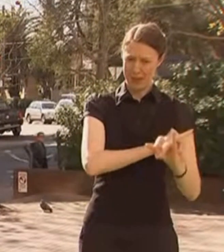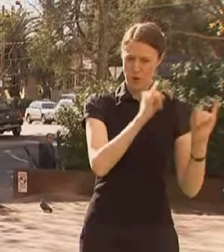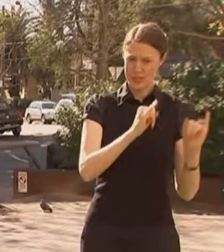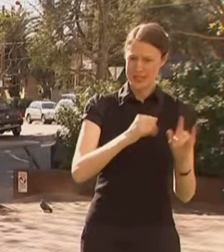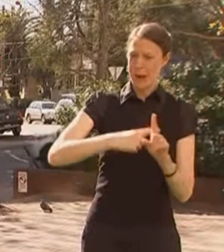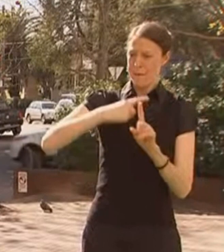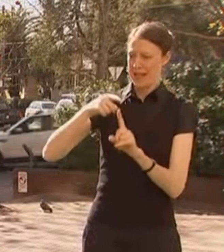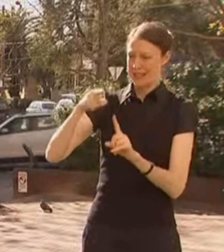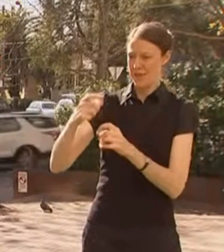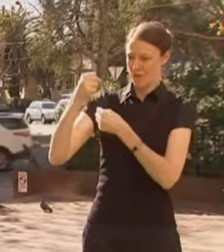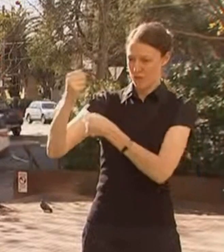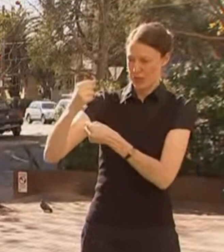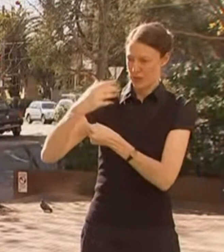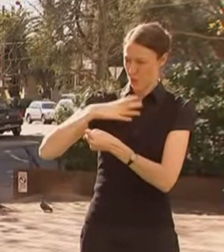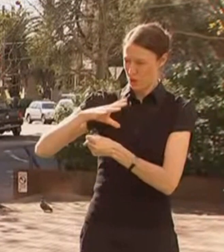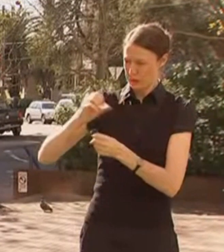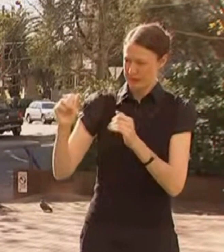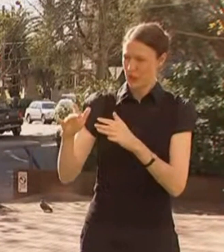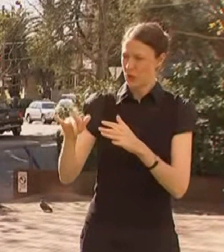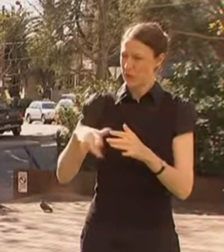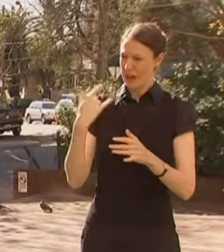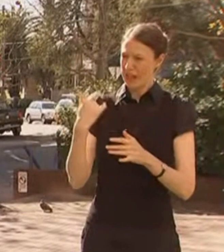just not the right time at the moment.